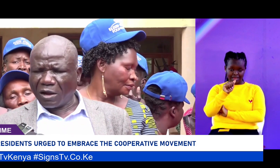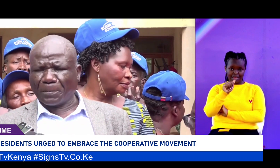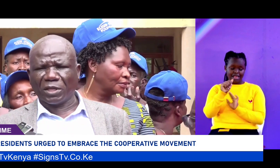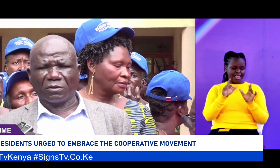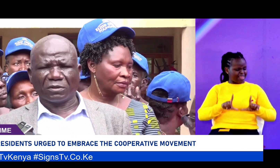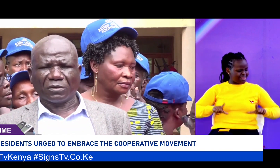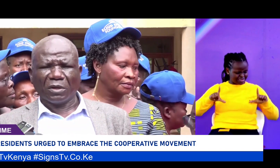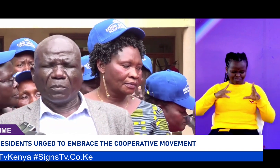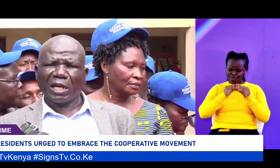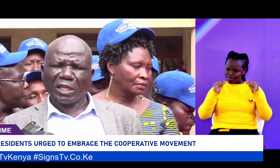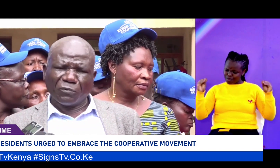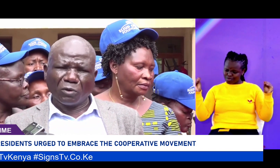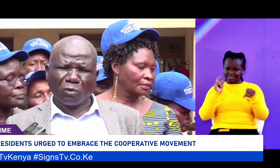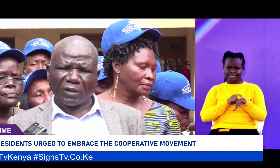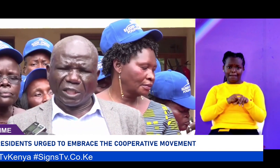longer period. But if you look at the